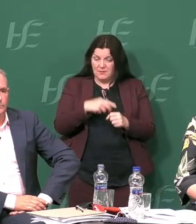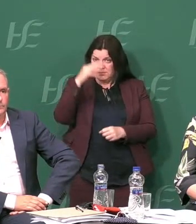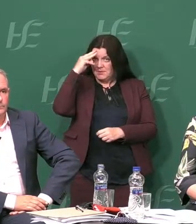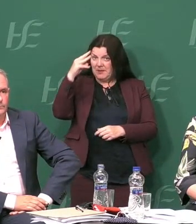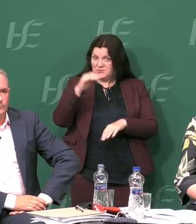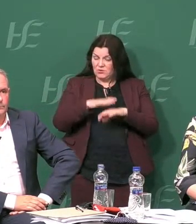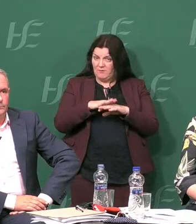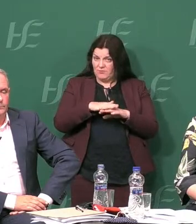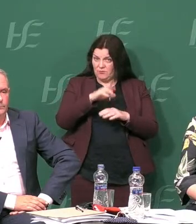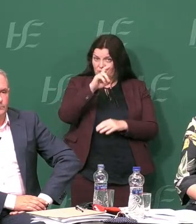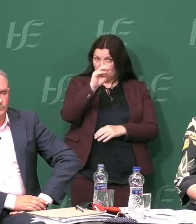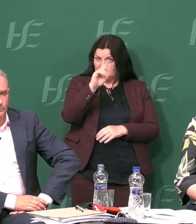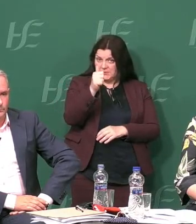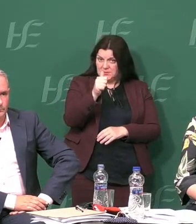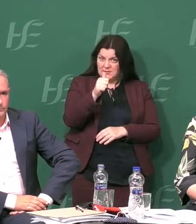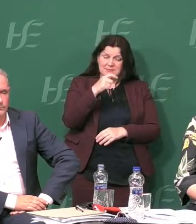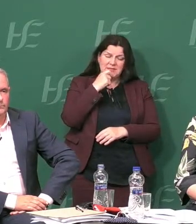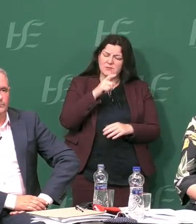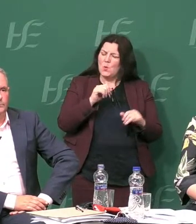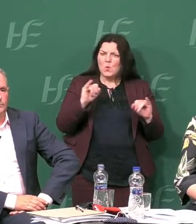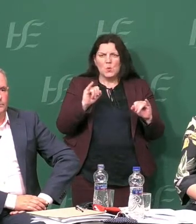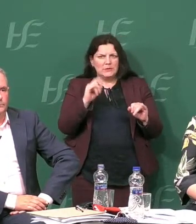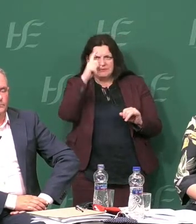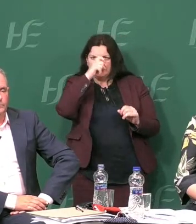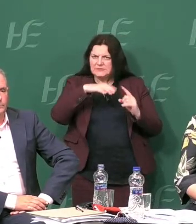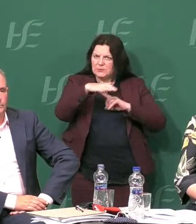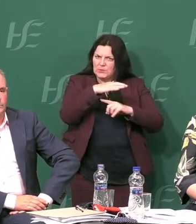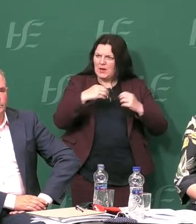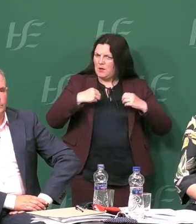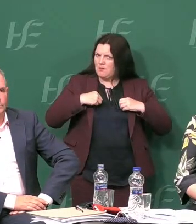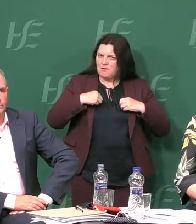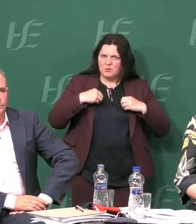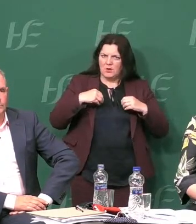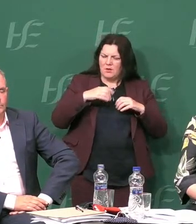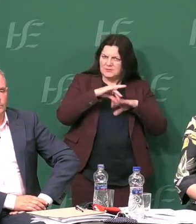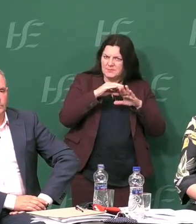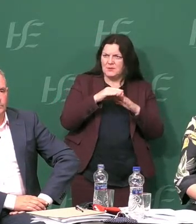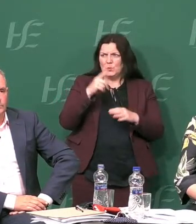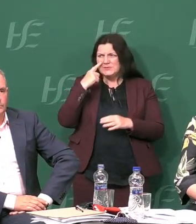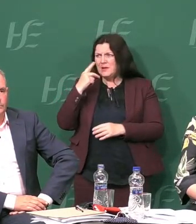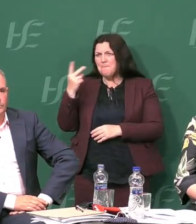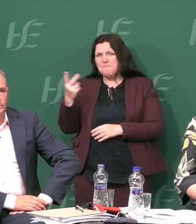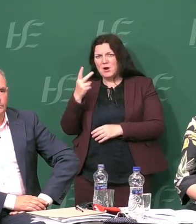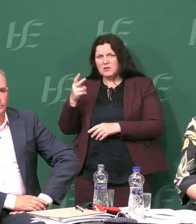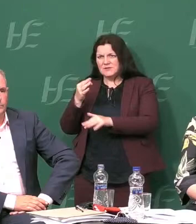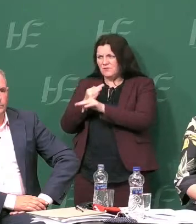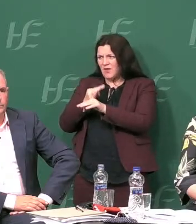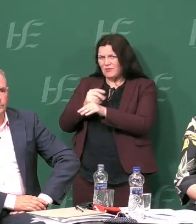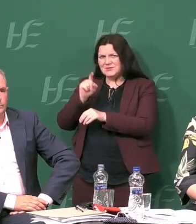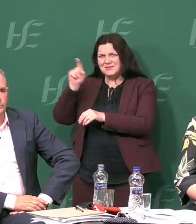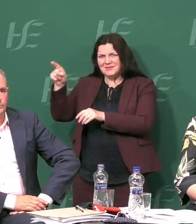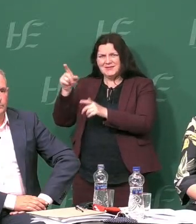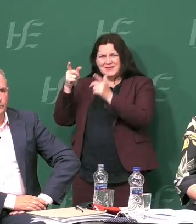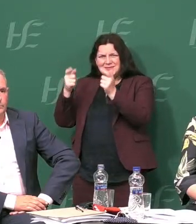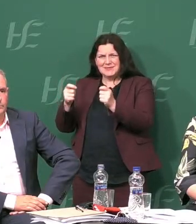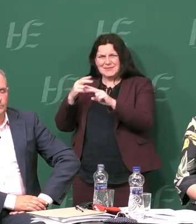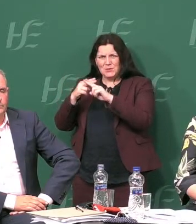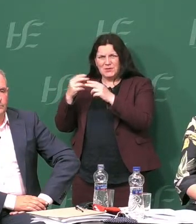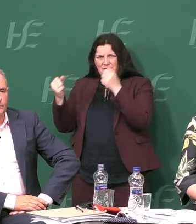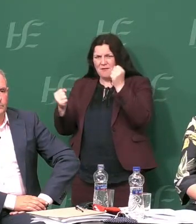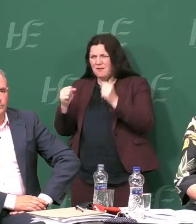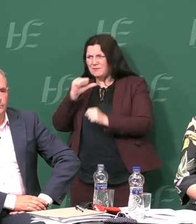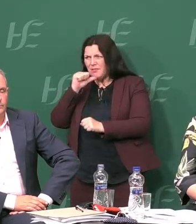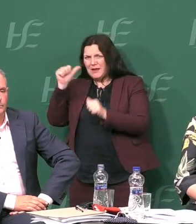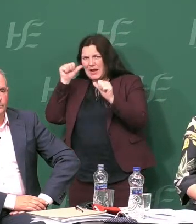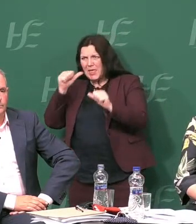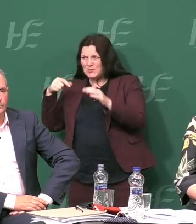out defending the position that they have in their hospital. We've been speaking to partners, dads sitting out in cars again who aren't able to go into the hospital. Like, what's